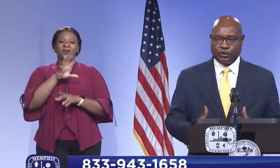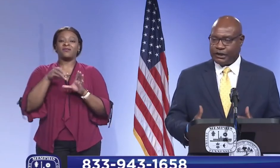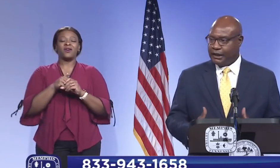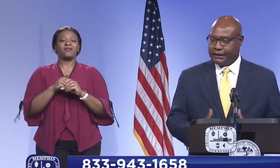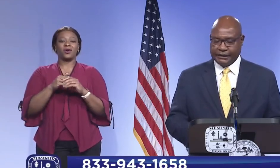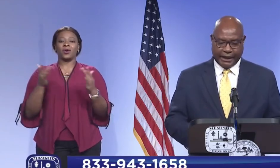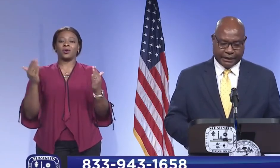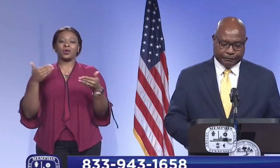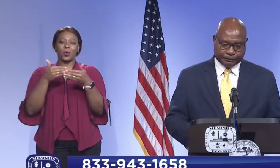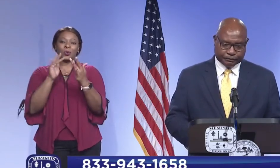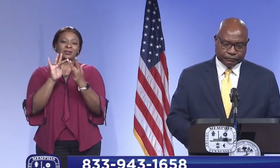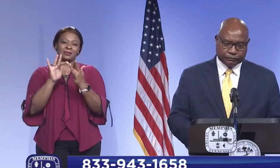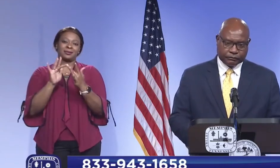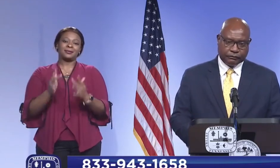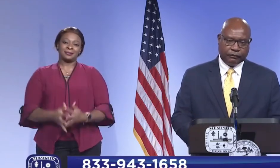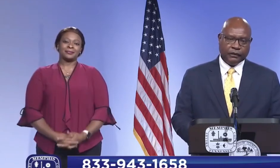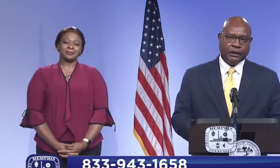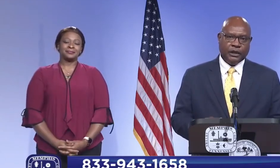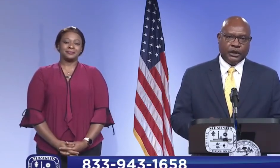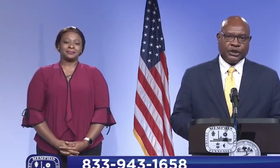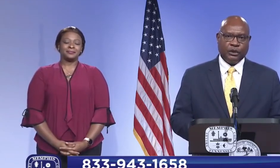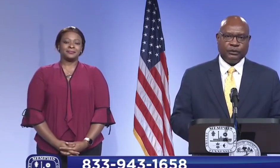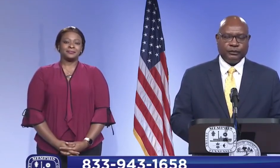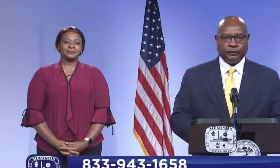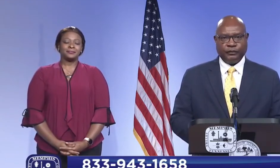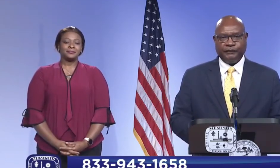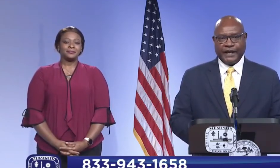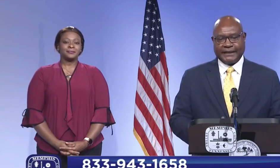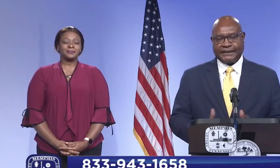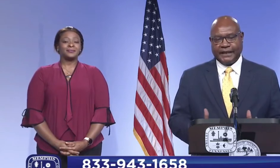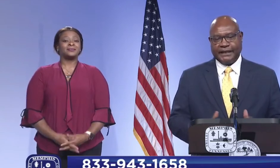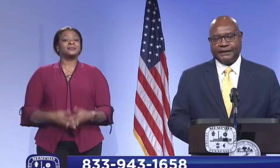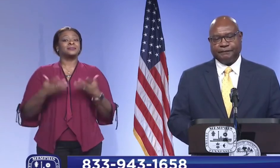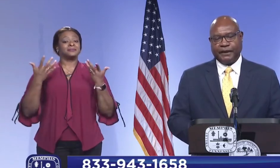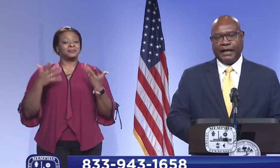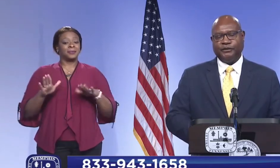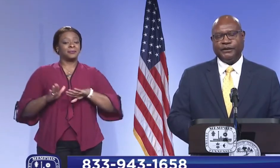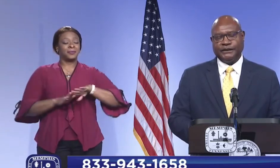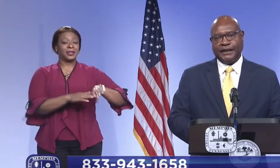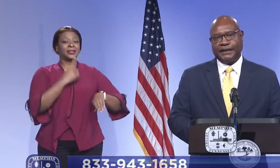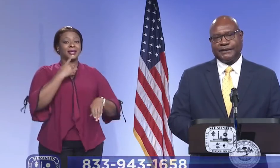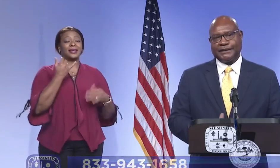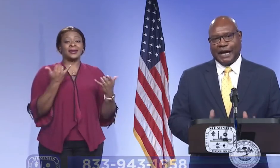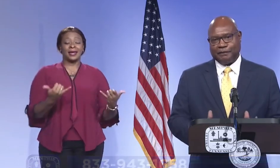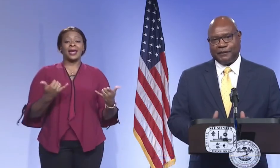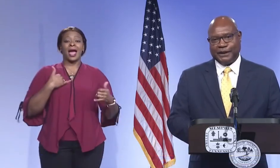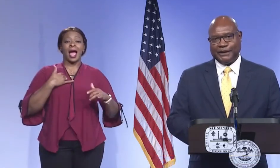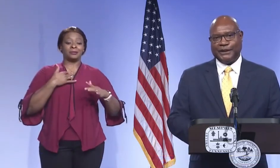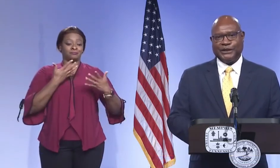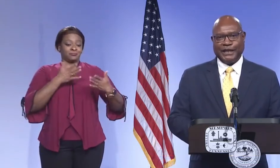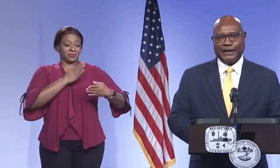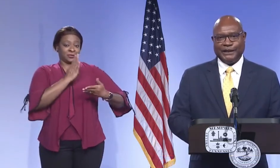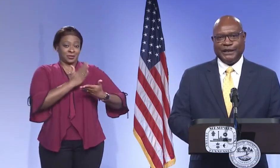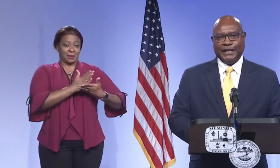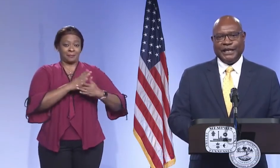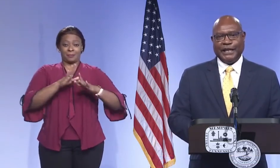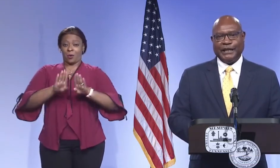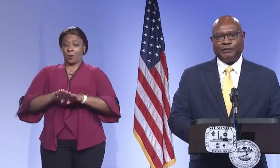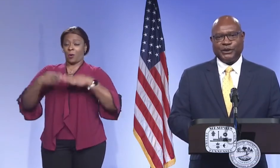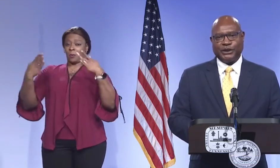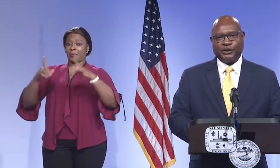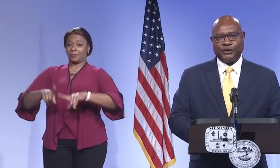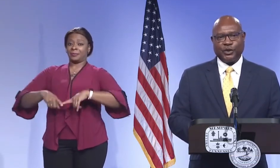close contact. So with that said, I will stop and entertain